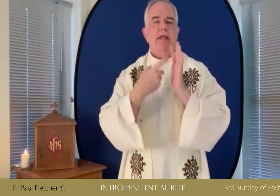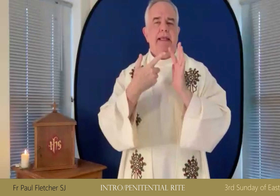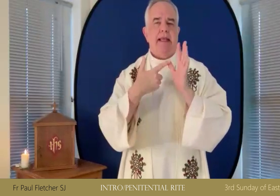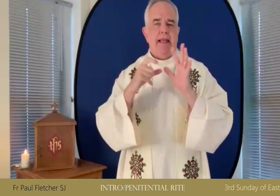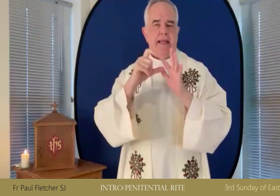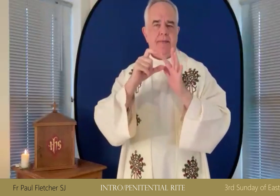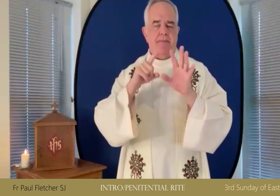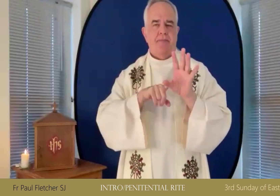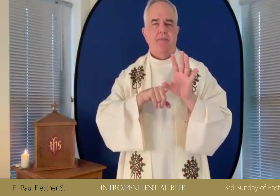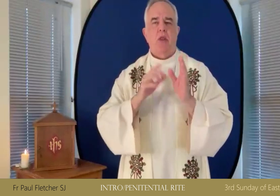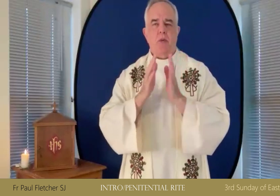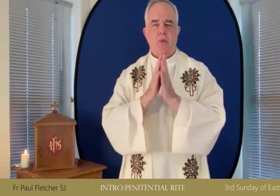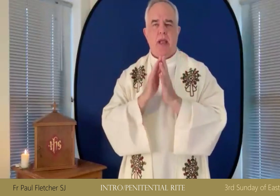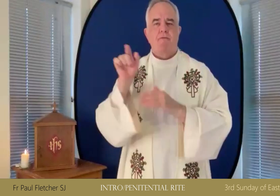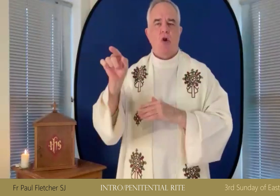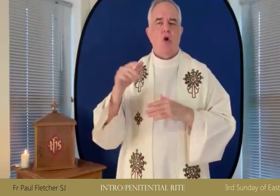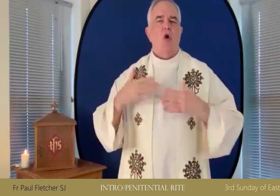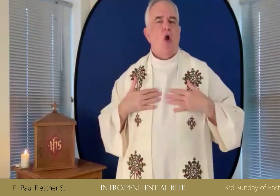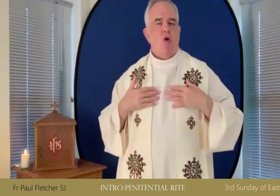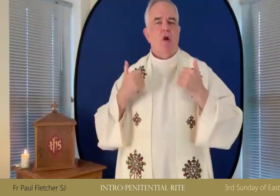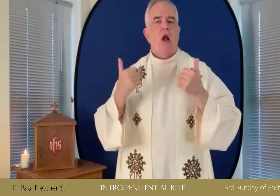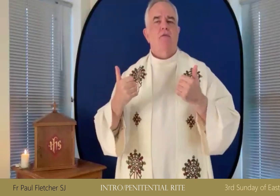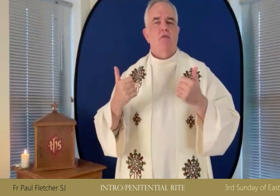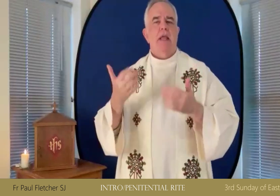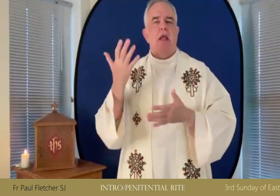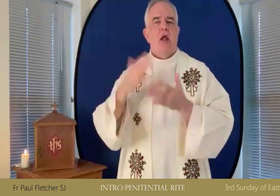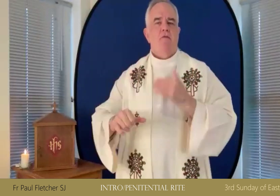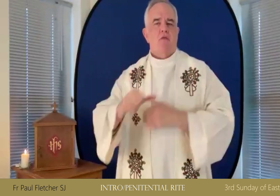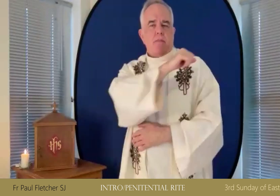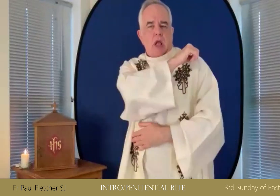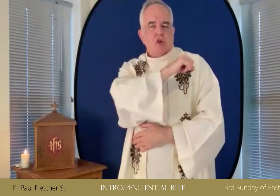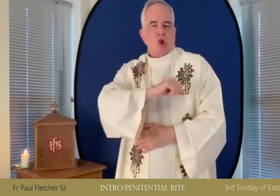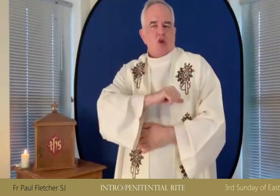Macready to pray for her recovery from surgery,